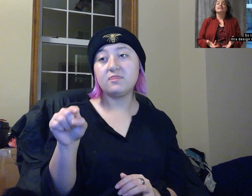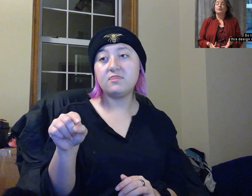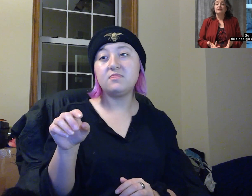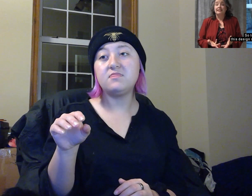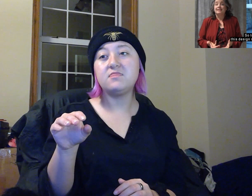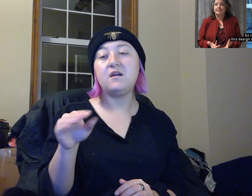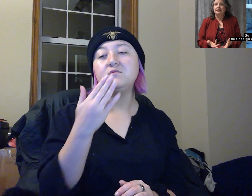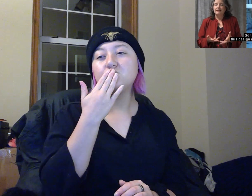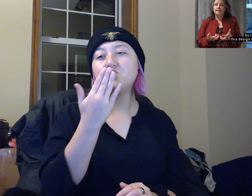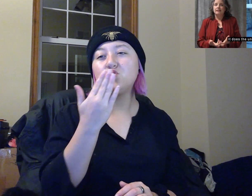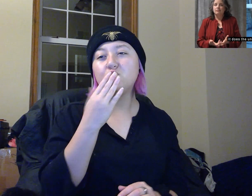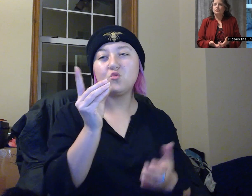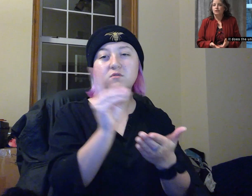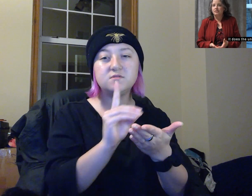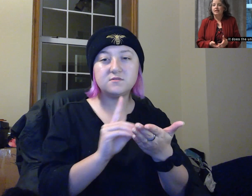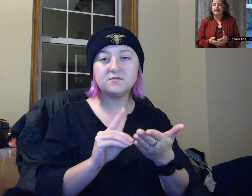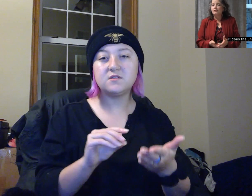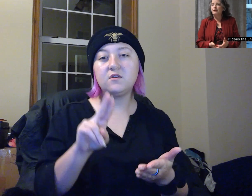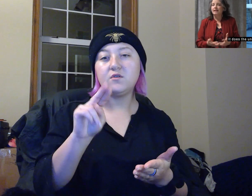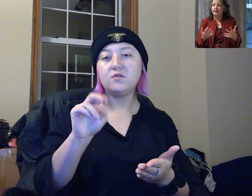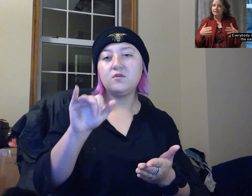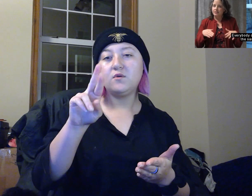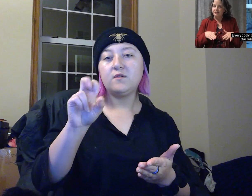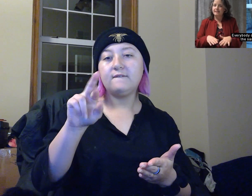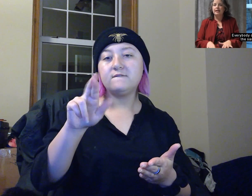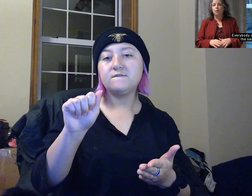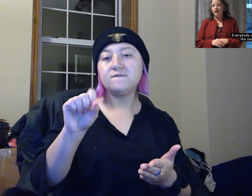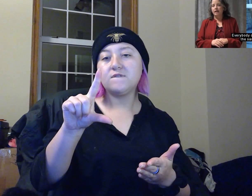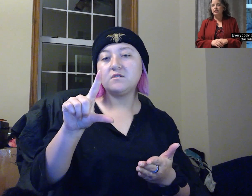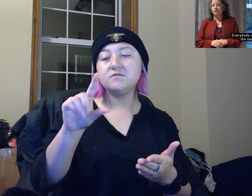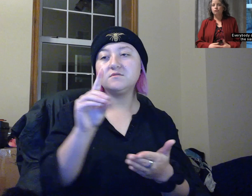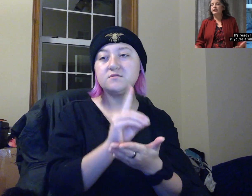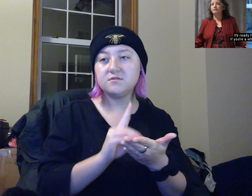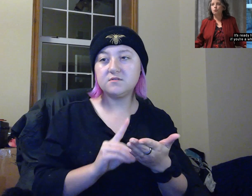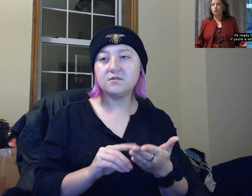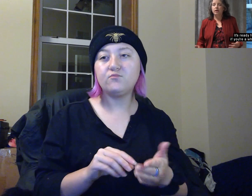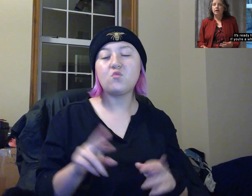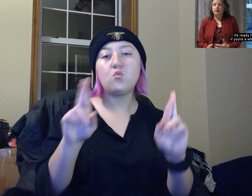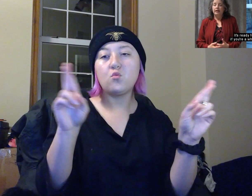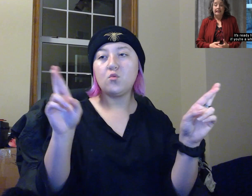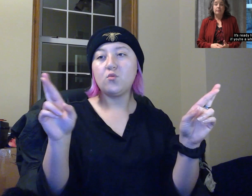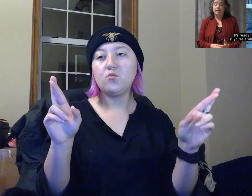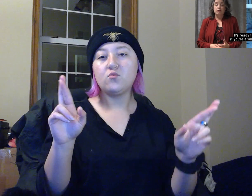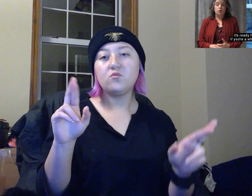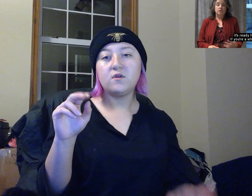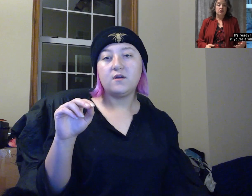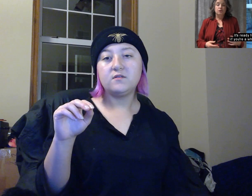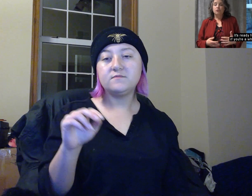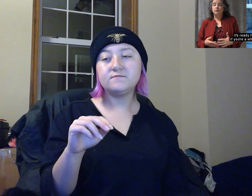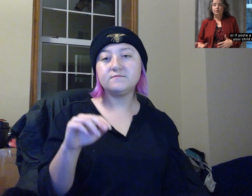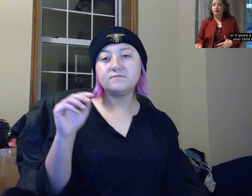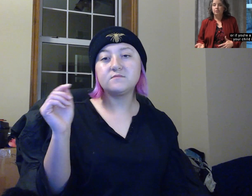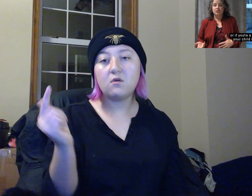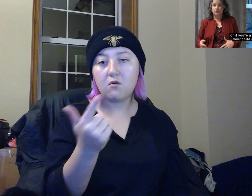this design really does it. It does the universal design. Everybody can access it the same way. It's ready for anybody. If you're a wheelchair